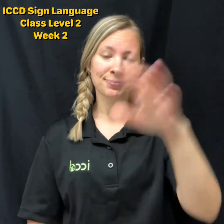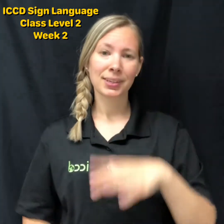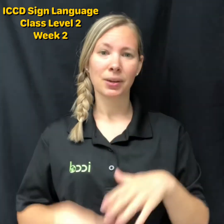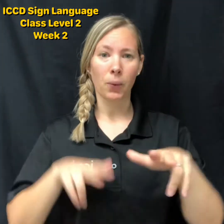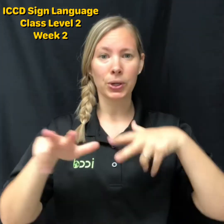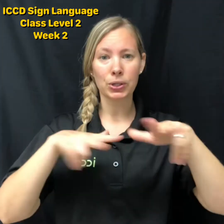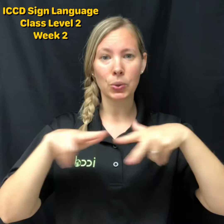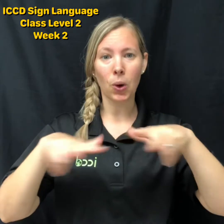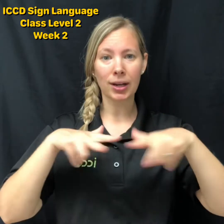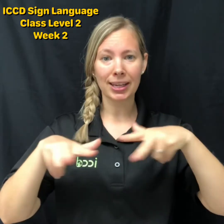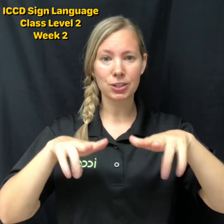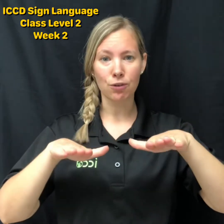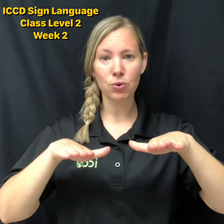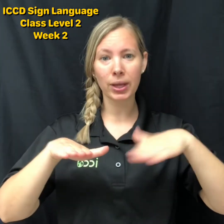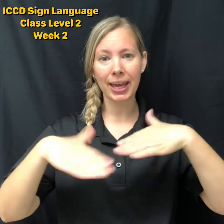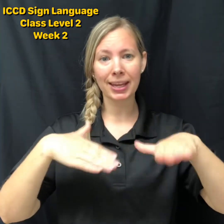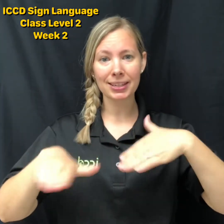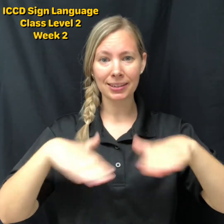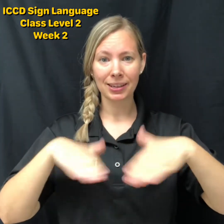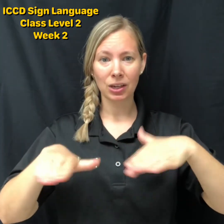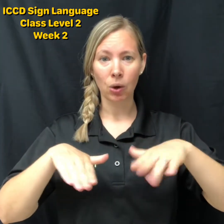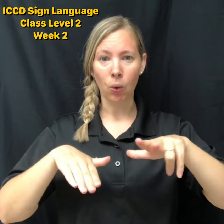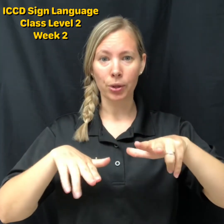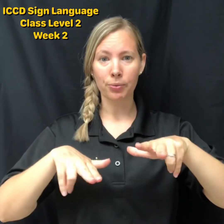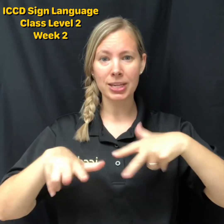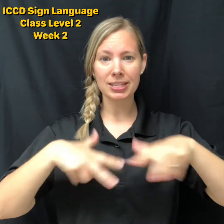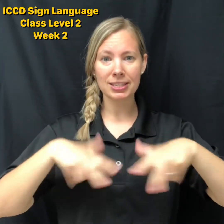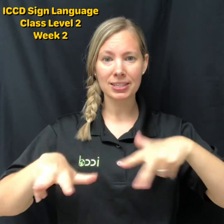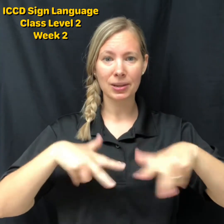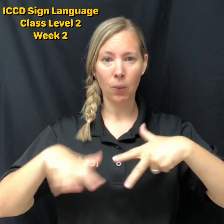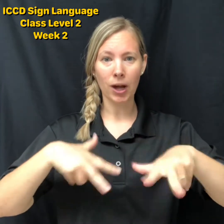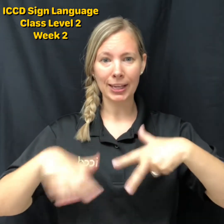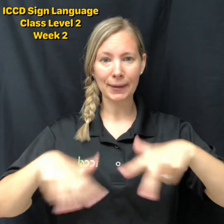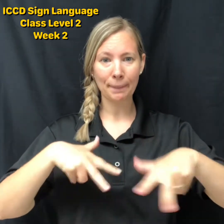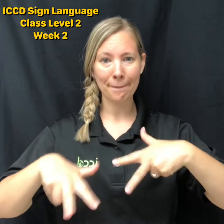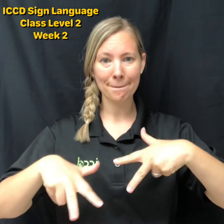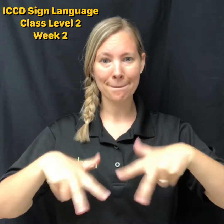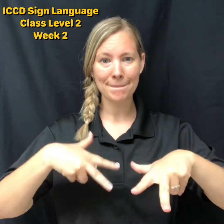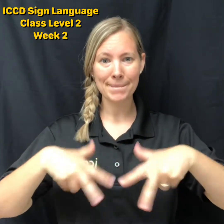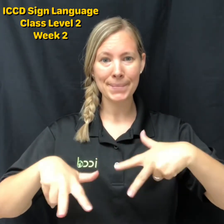or you can do walking, so full hand or threes, walking.